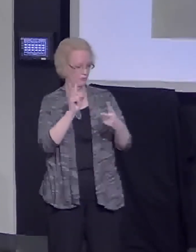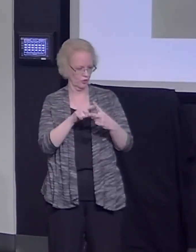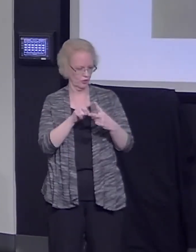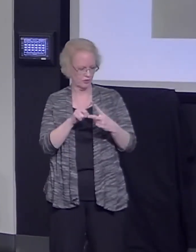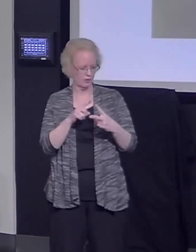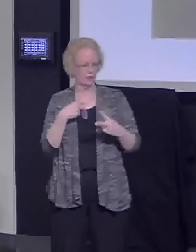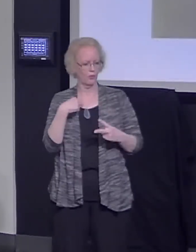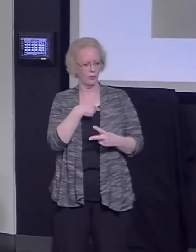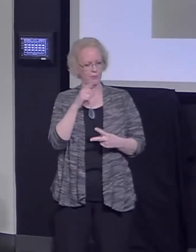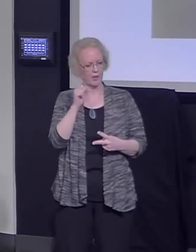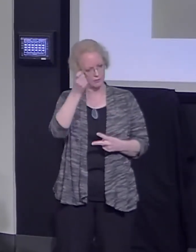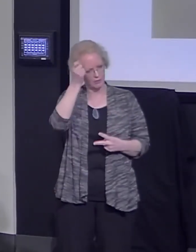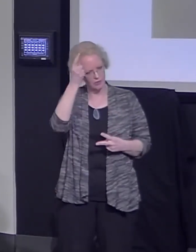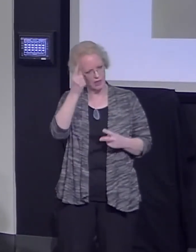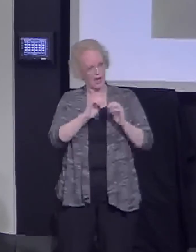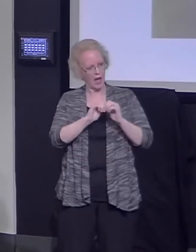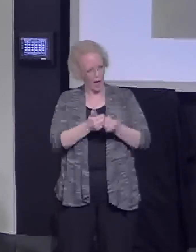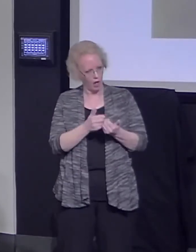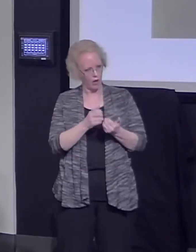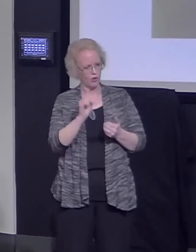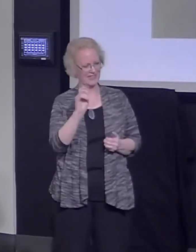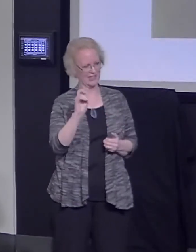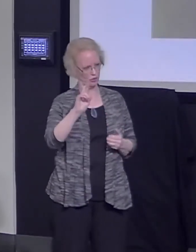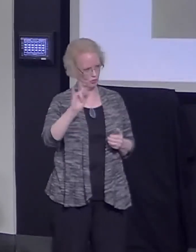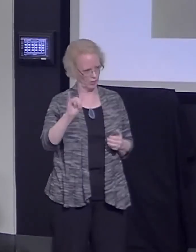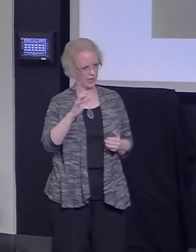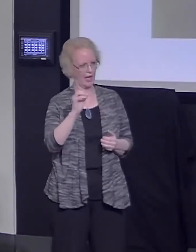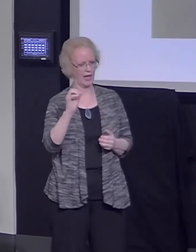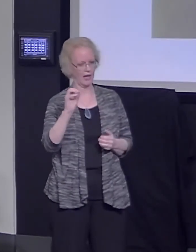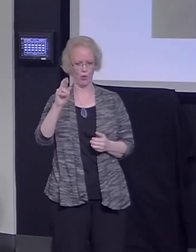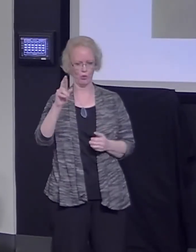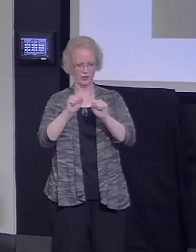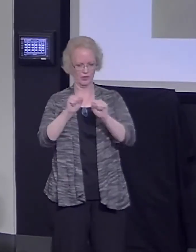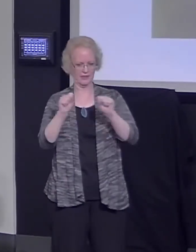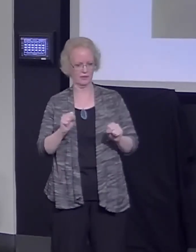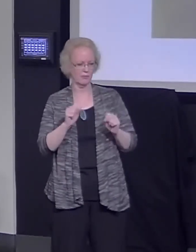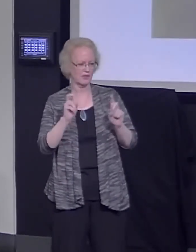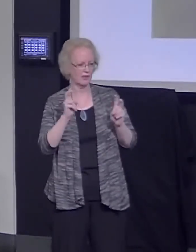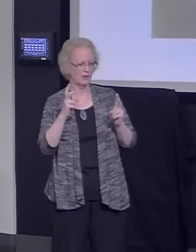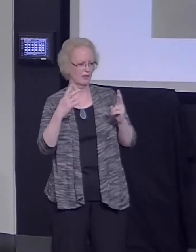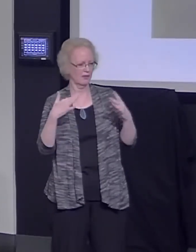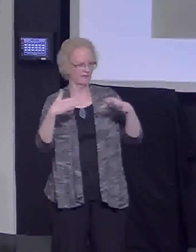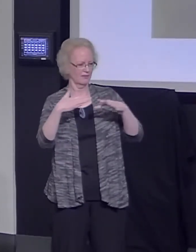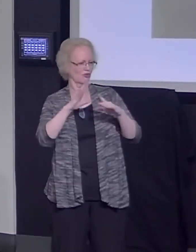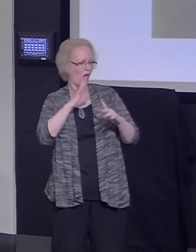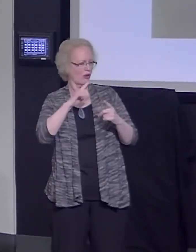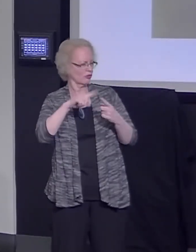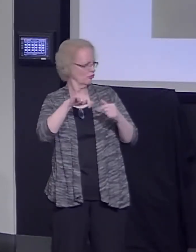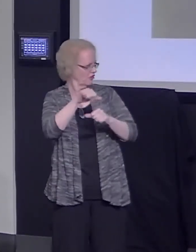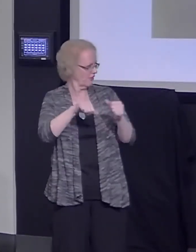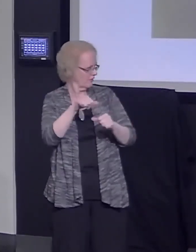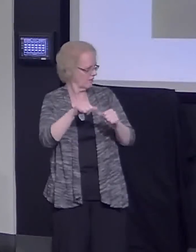the sensory systems and the motor systems talk to each other, and how they organize